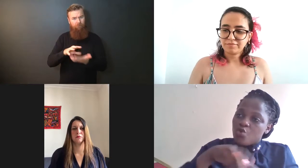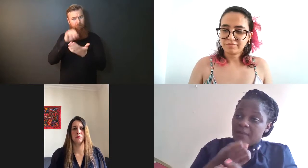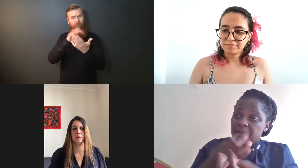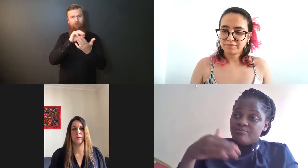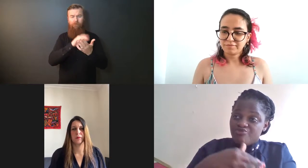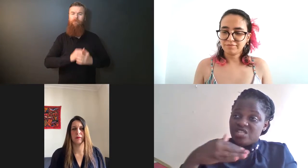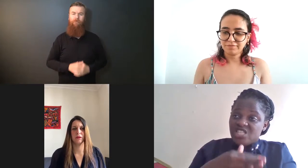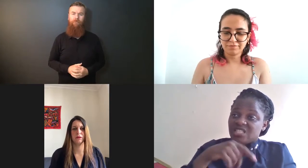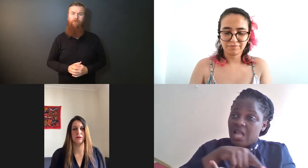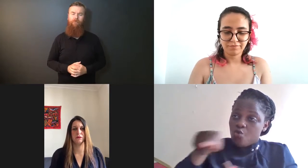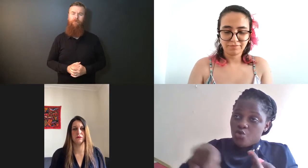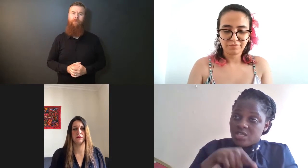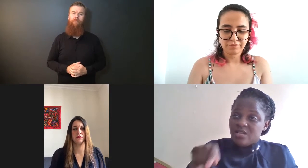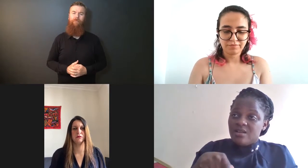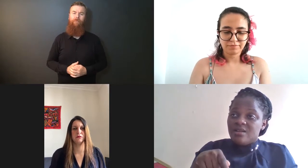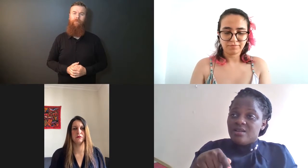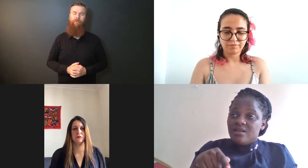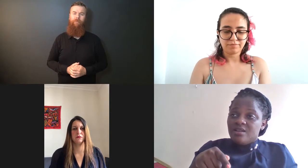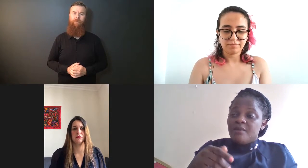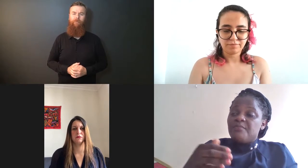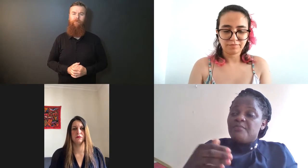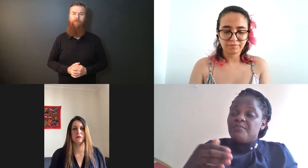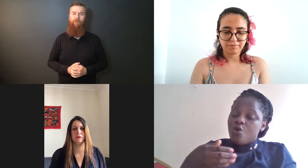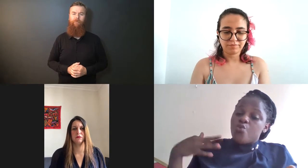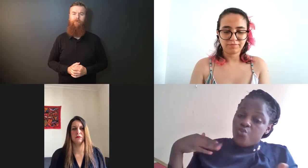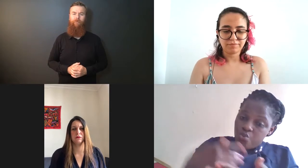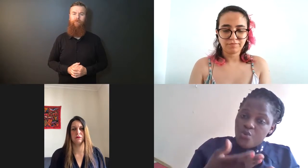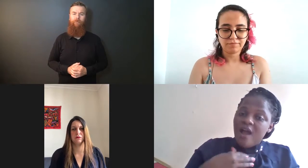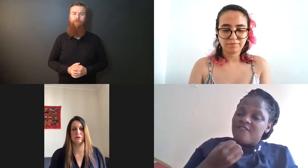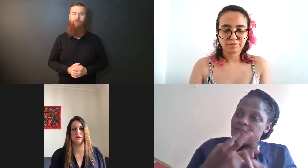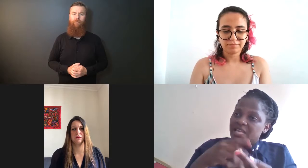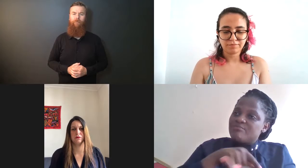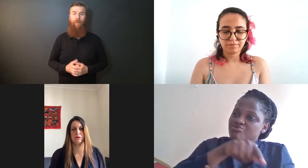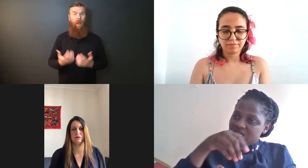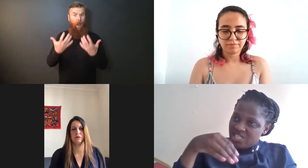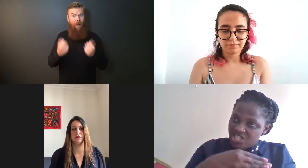circles within the bridge circles.